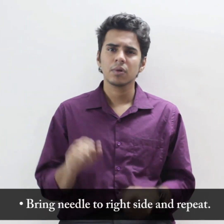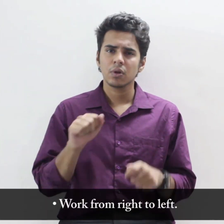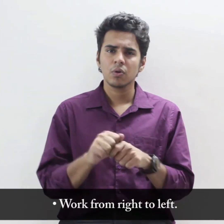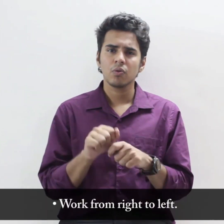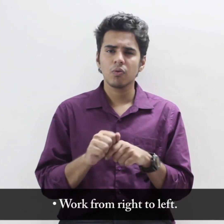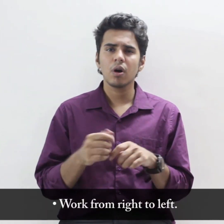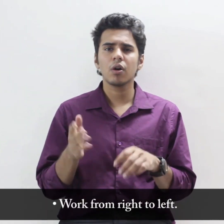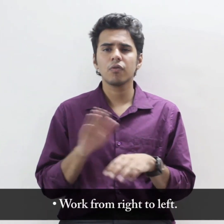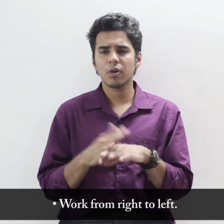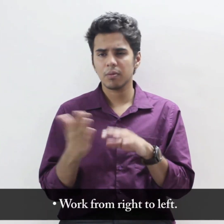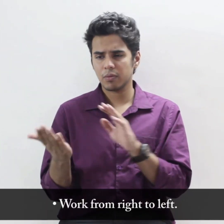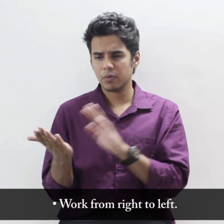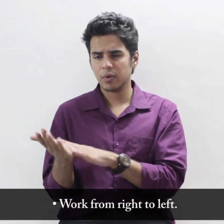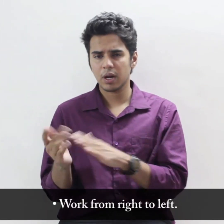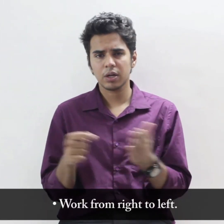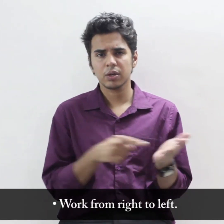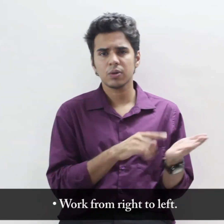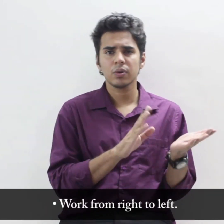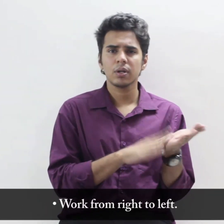Work from right to left.